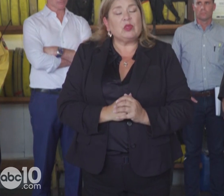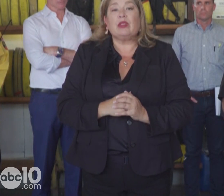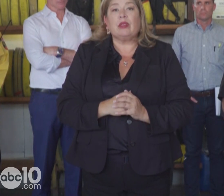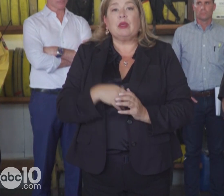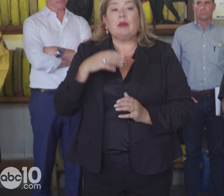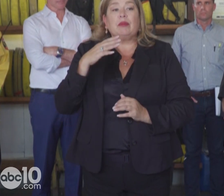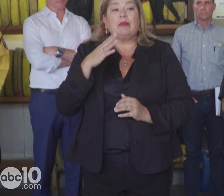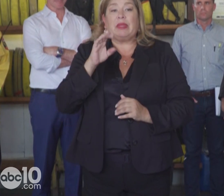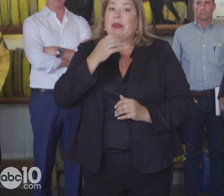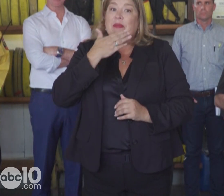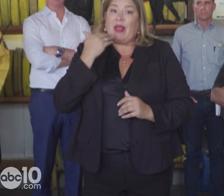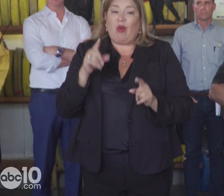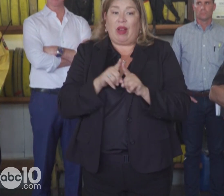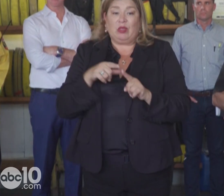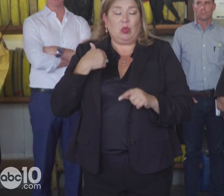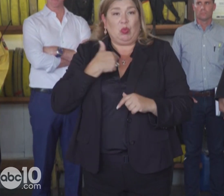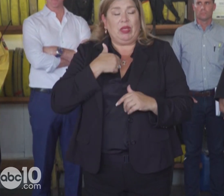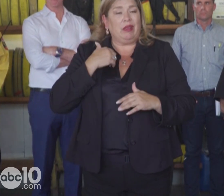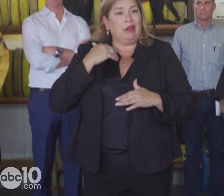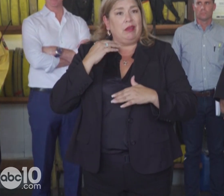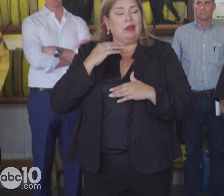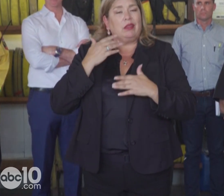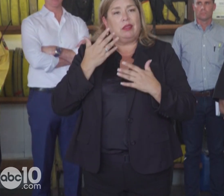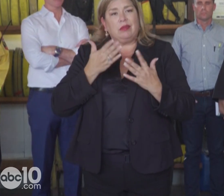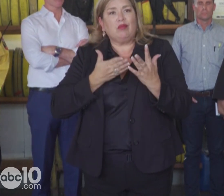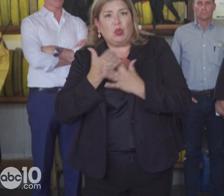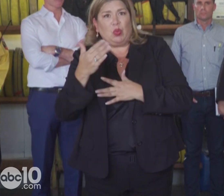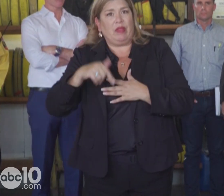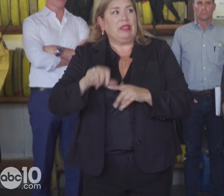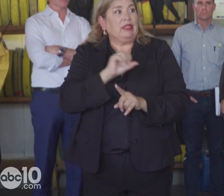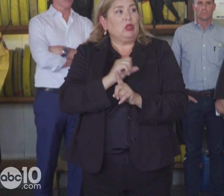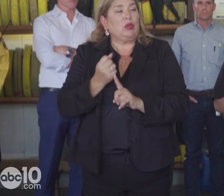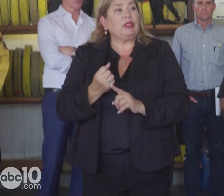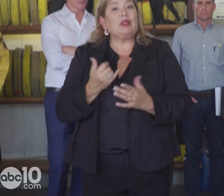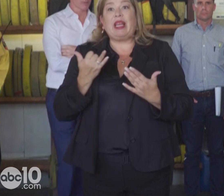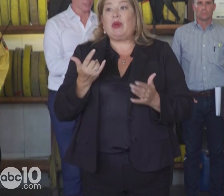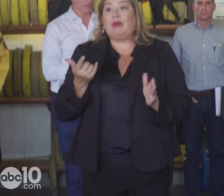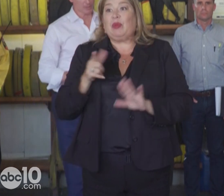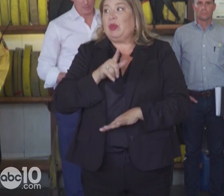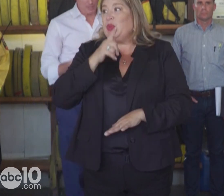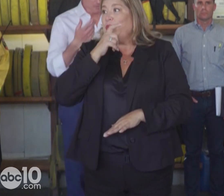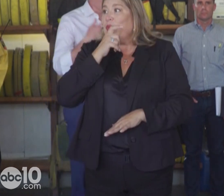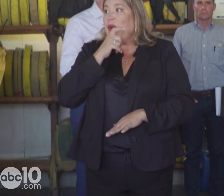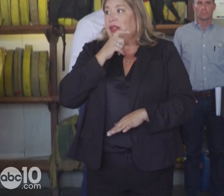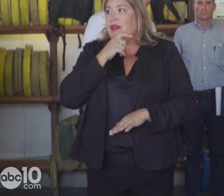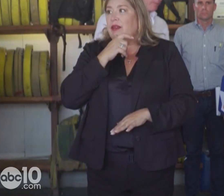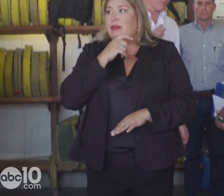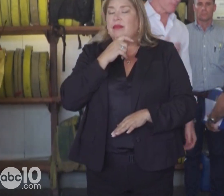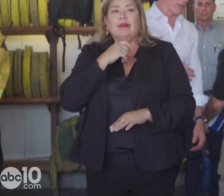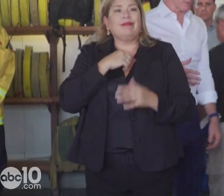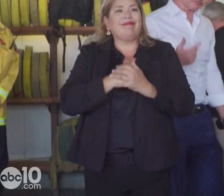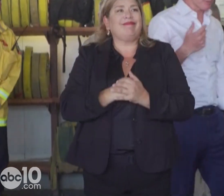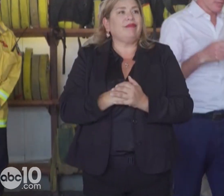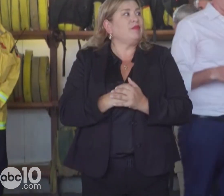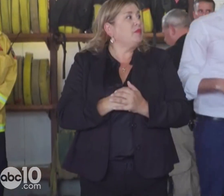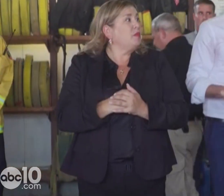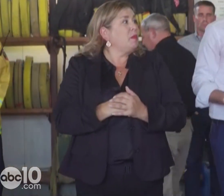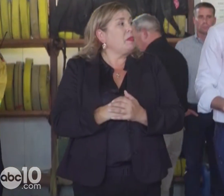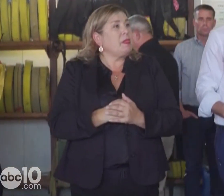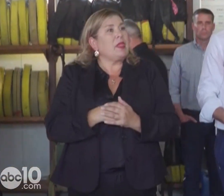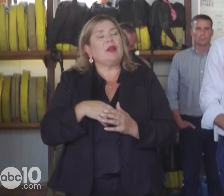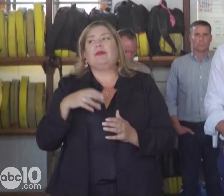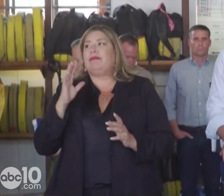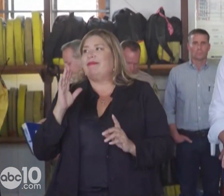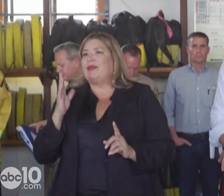be better as we move out through the other side of this. Okay, who am I going to now? Okay. Well, we'll just, why don't we